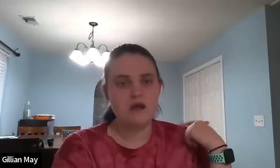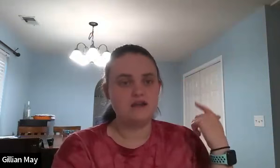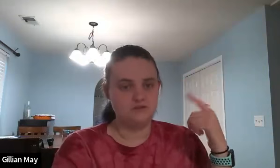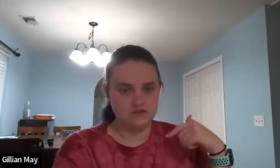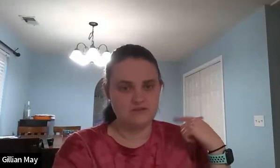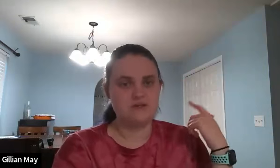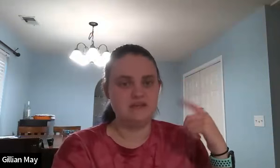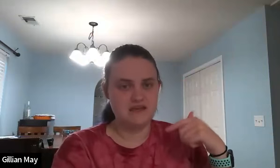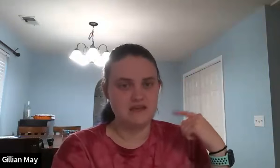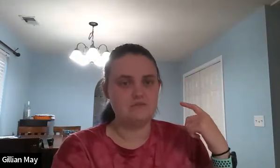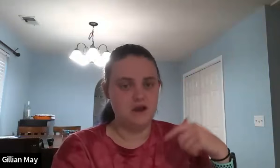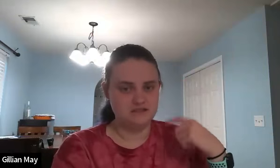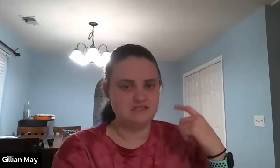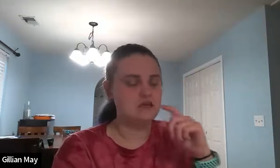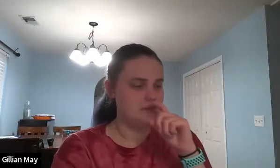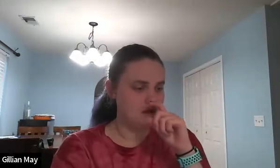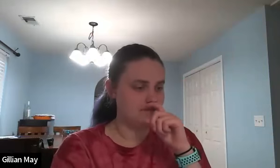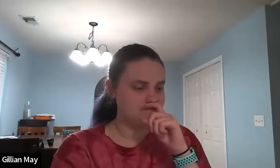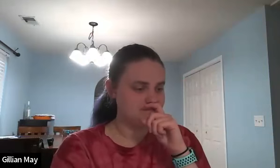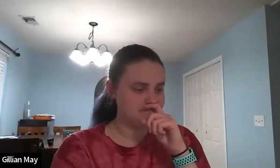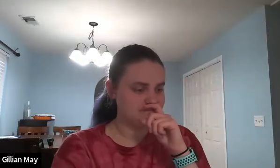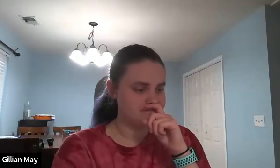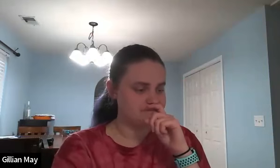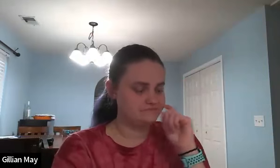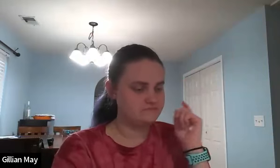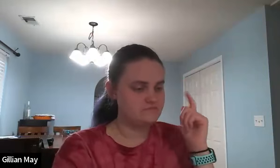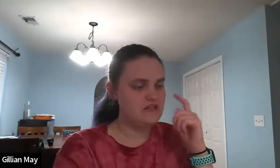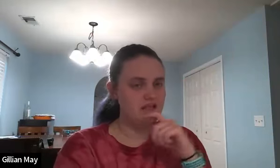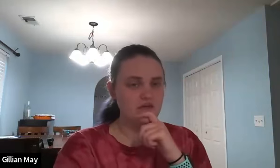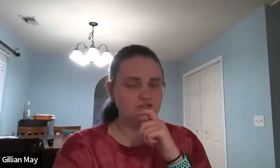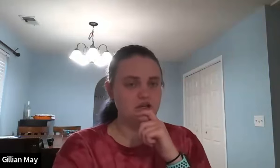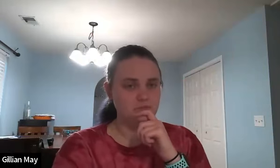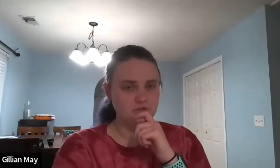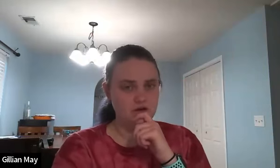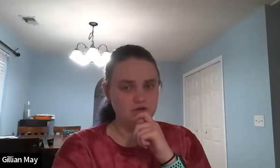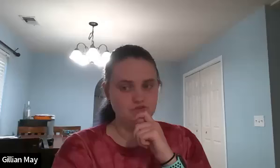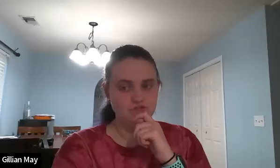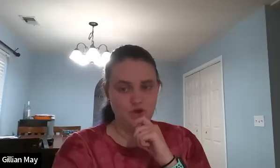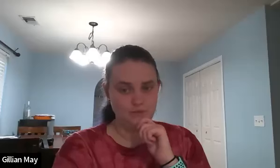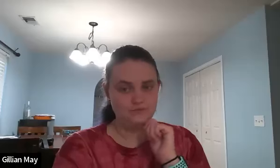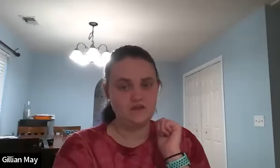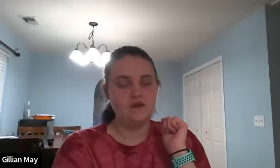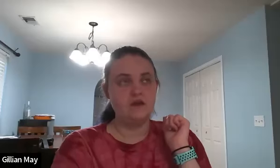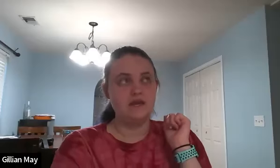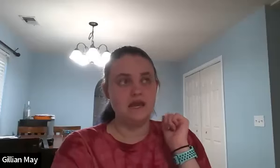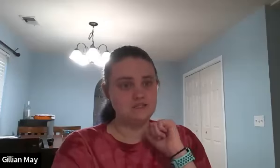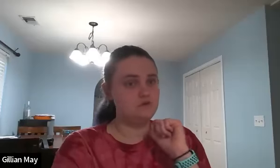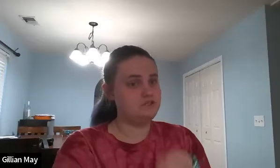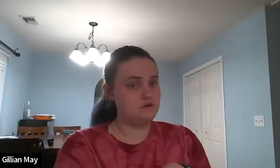back and look at them again and practice them. And that should help as well. So next week we don't